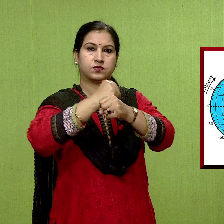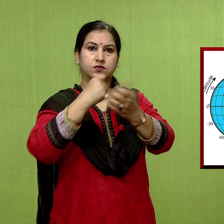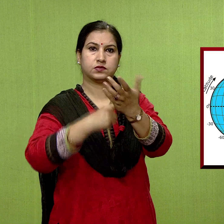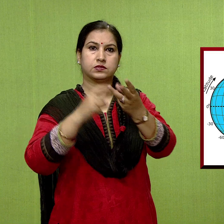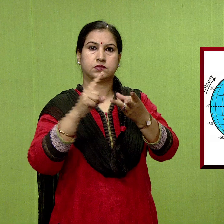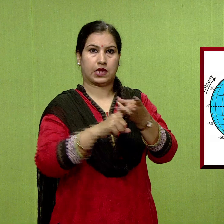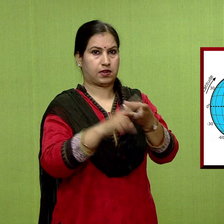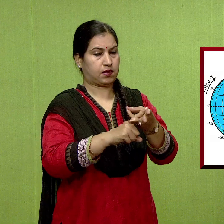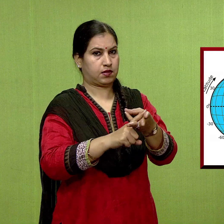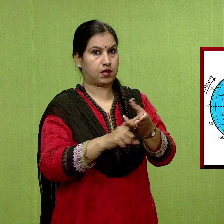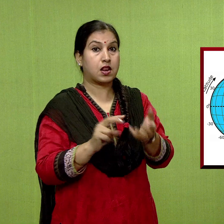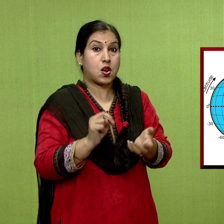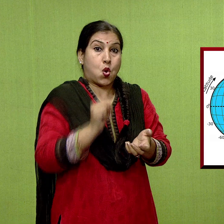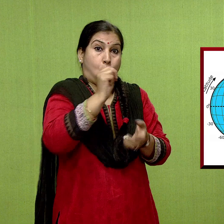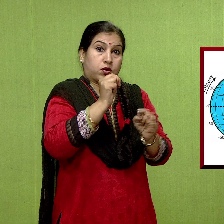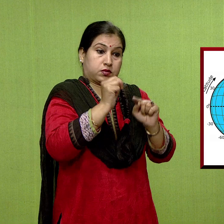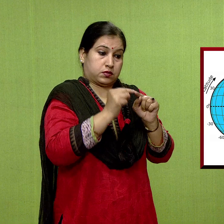5 degree north latitude.